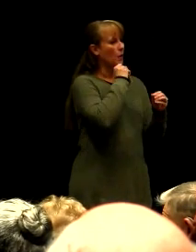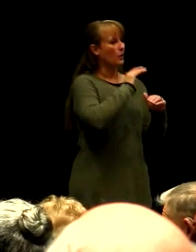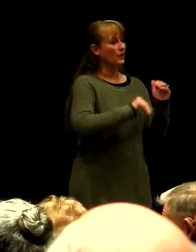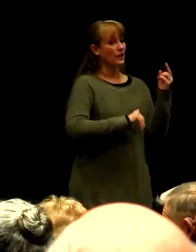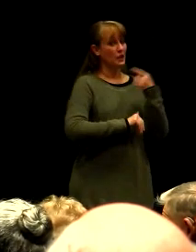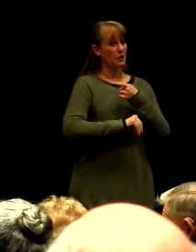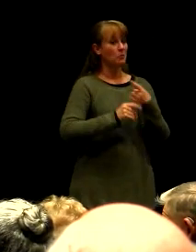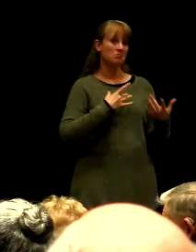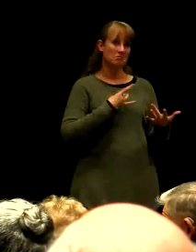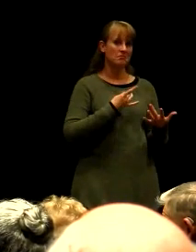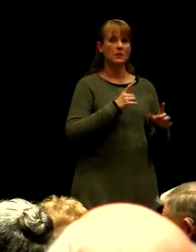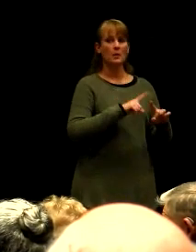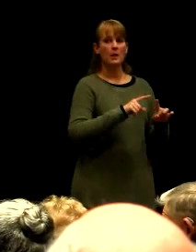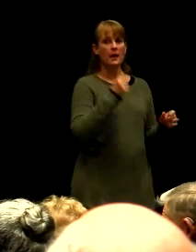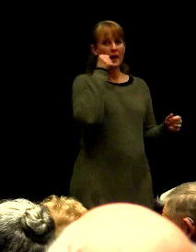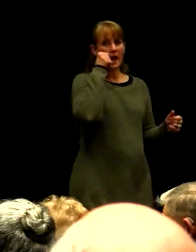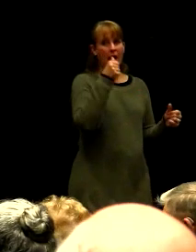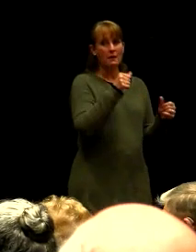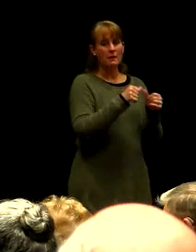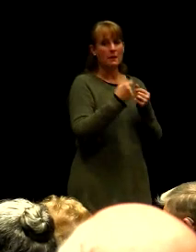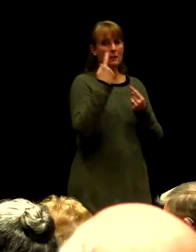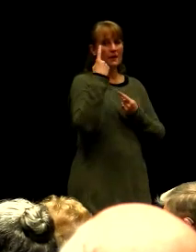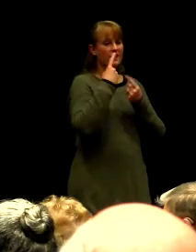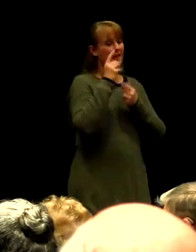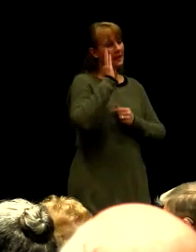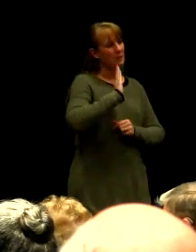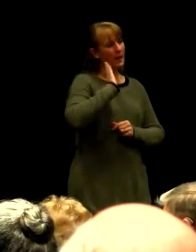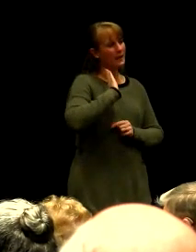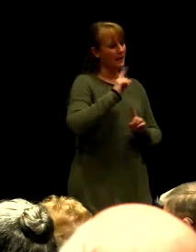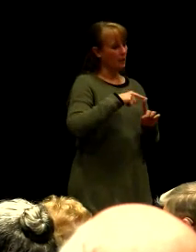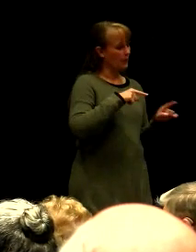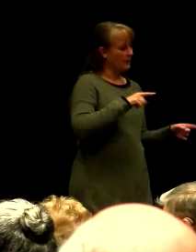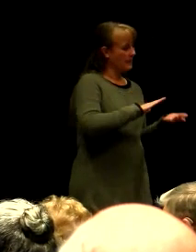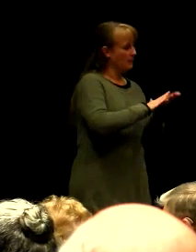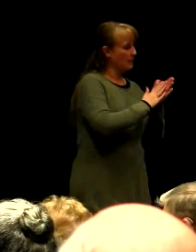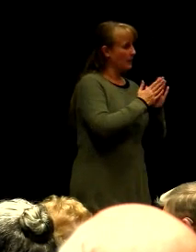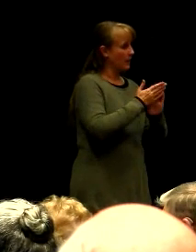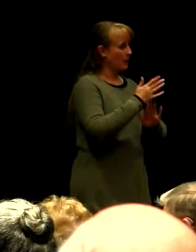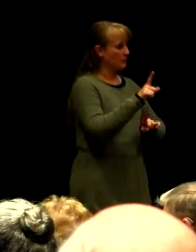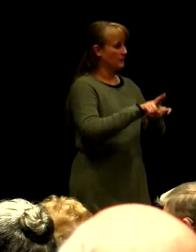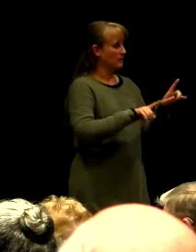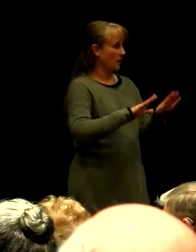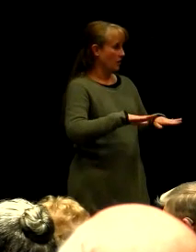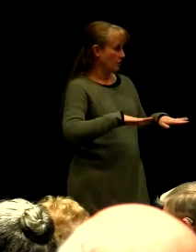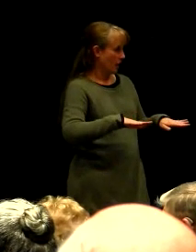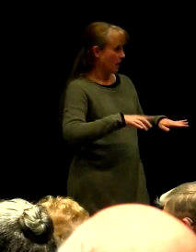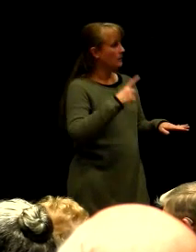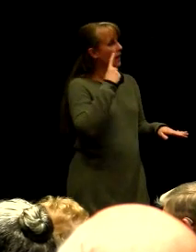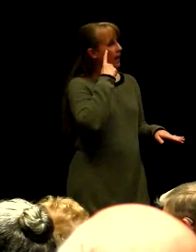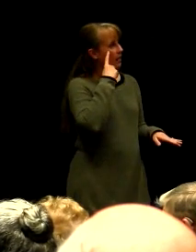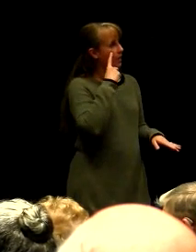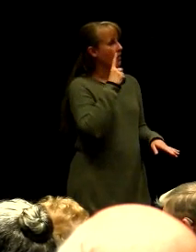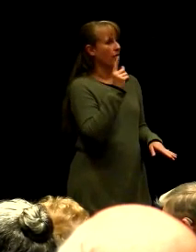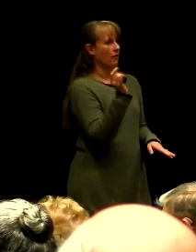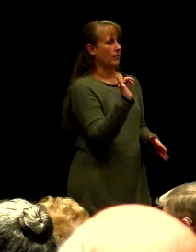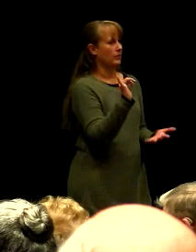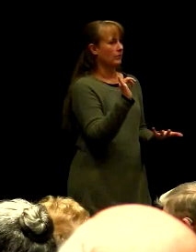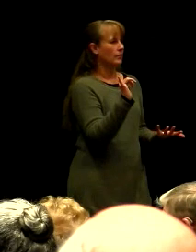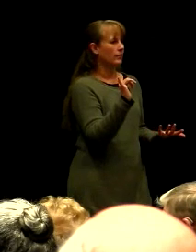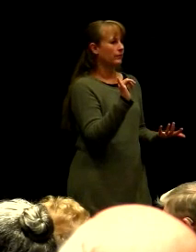interesting. But I remember thinking at the time that when he becomes a star child, to me it seemed like